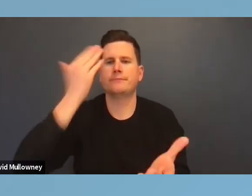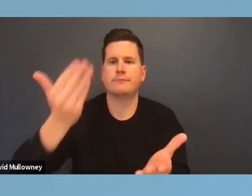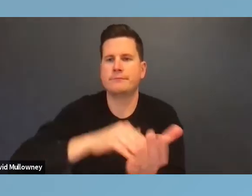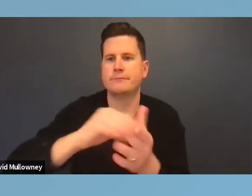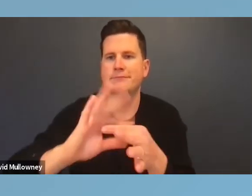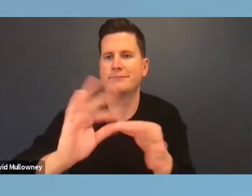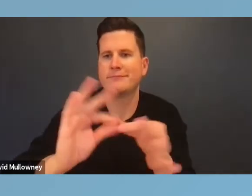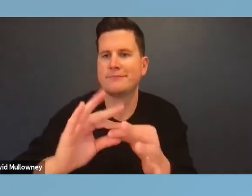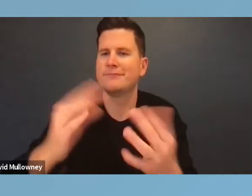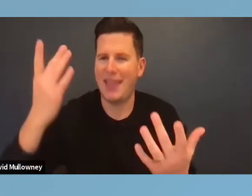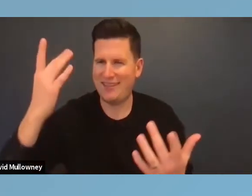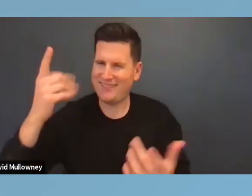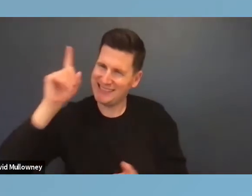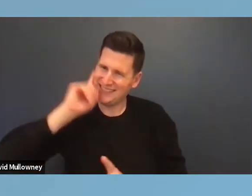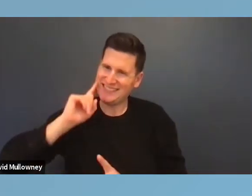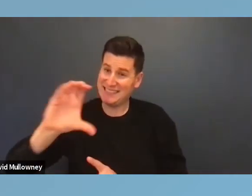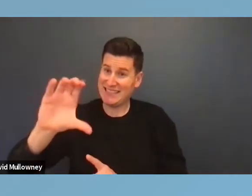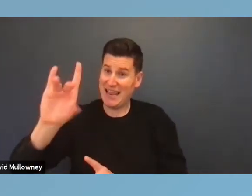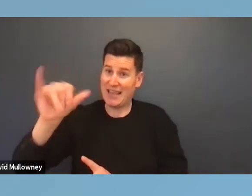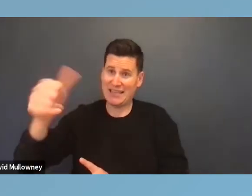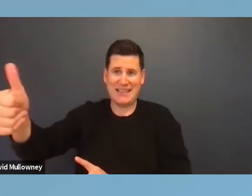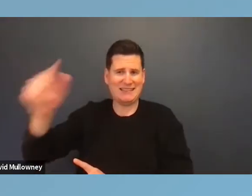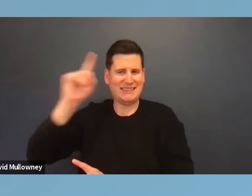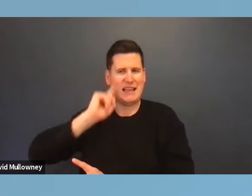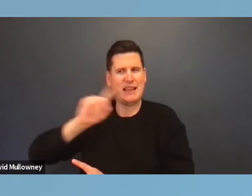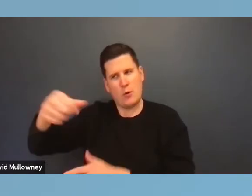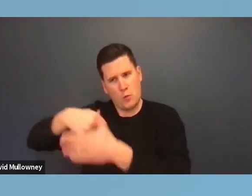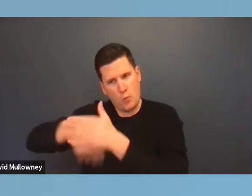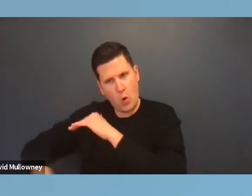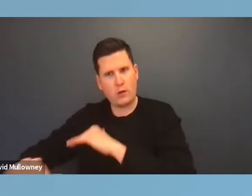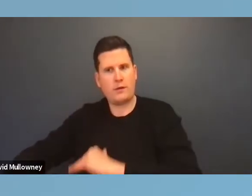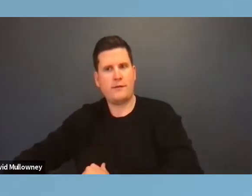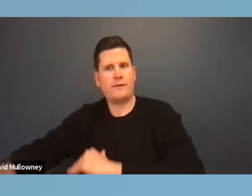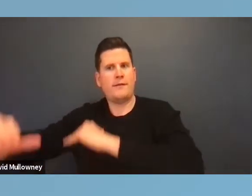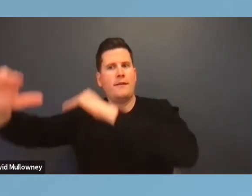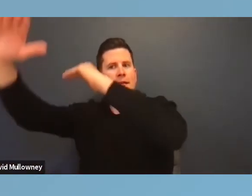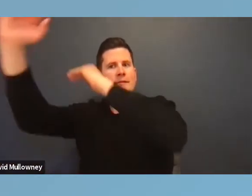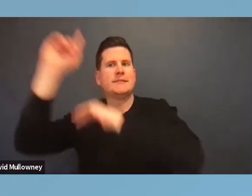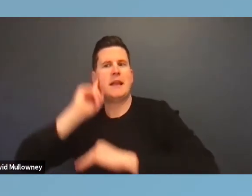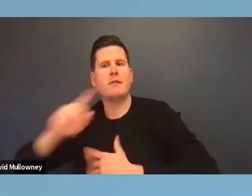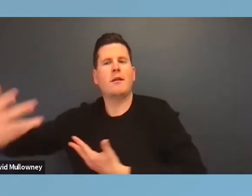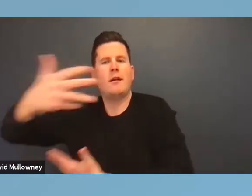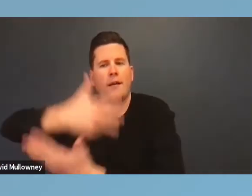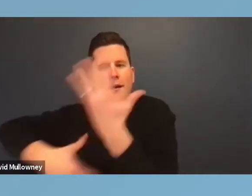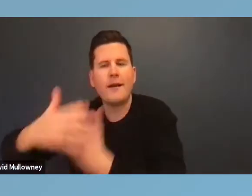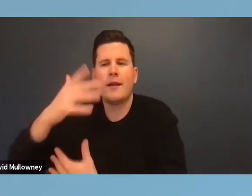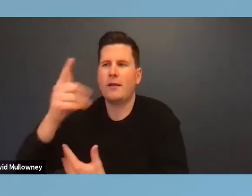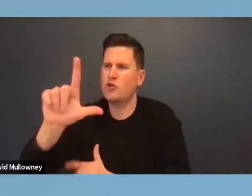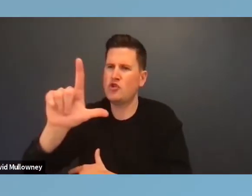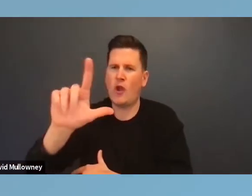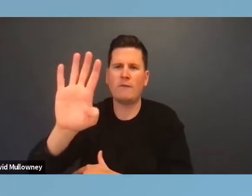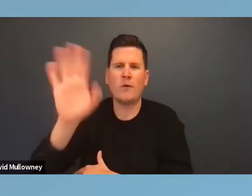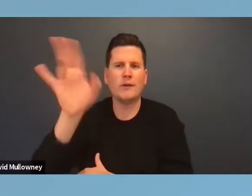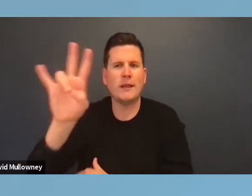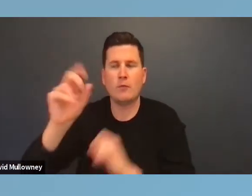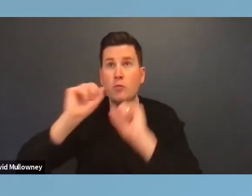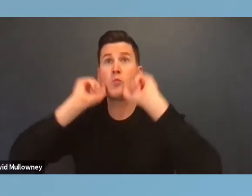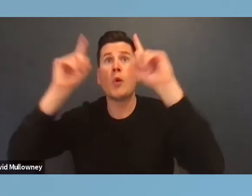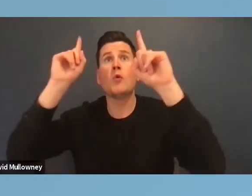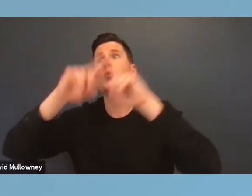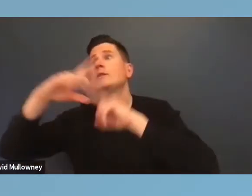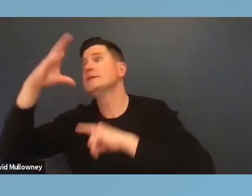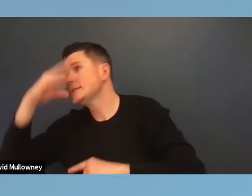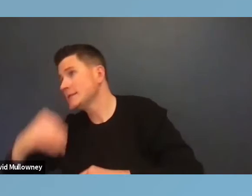if they are understanding the information or if they need to clarify again. So CDIs are born deaf. They're